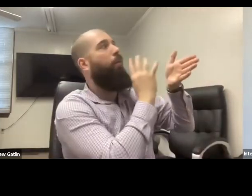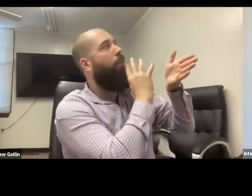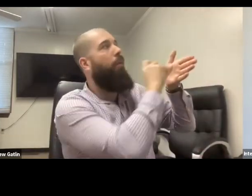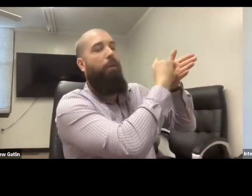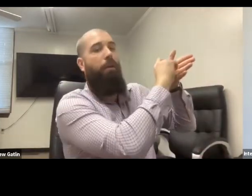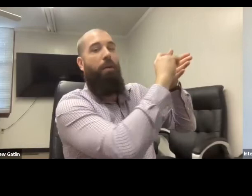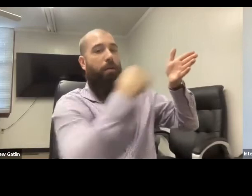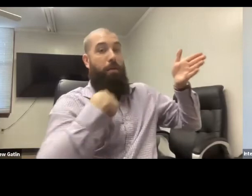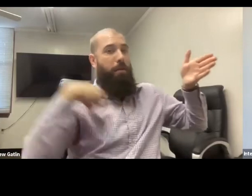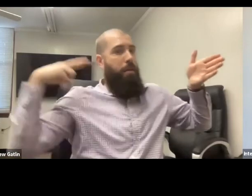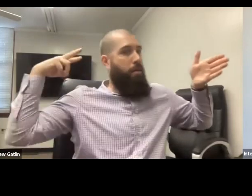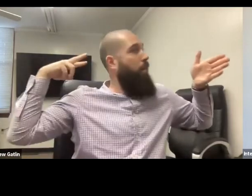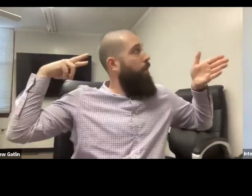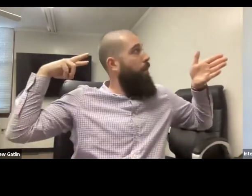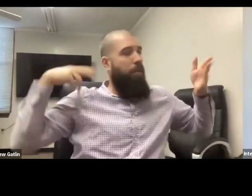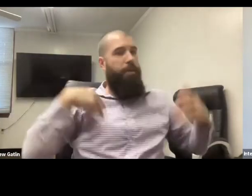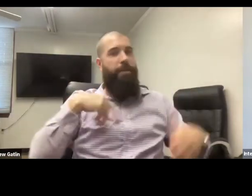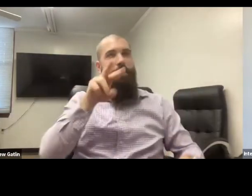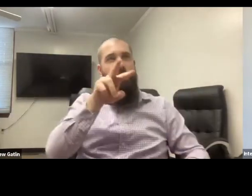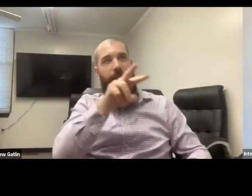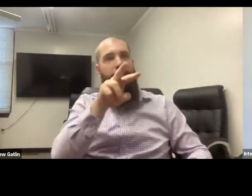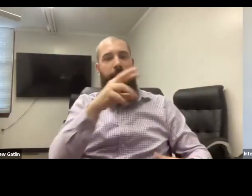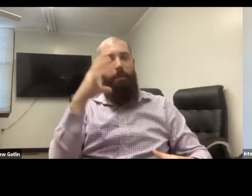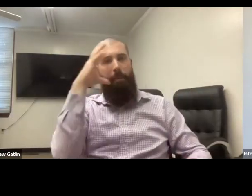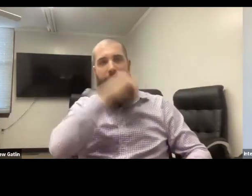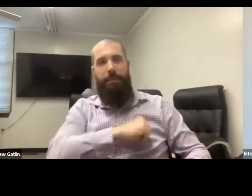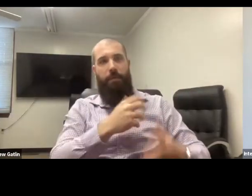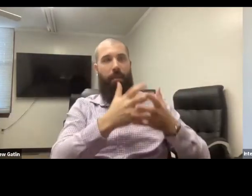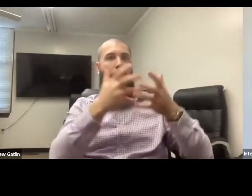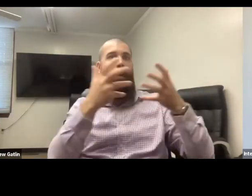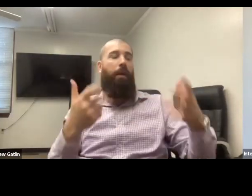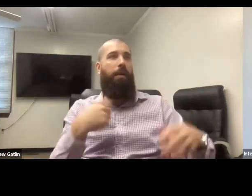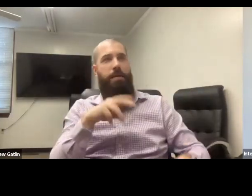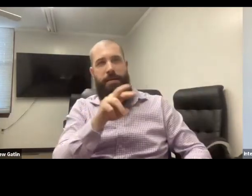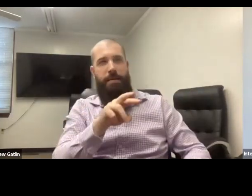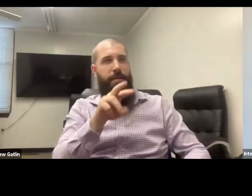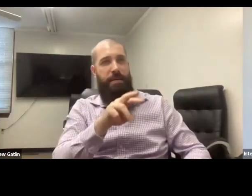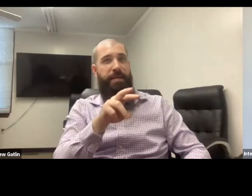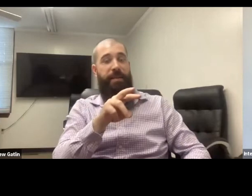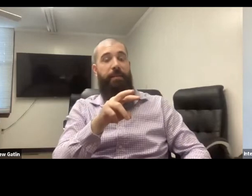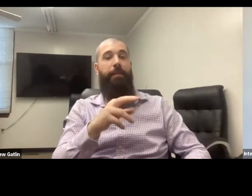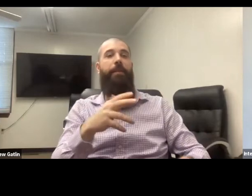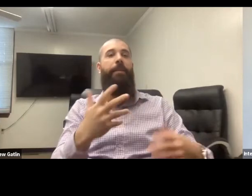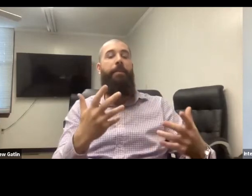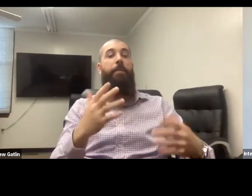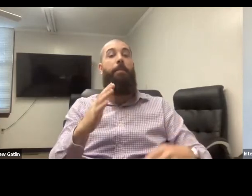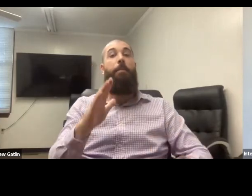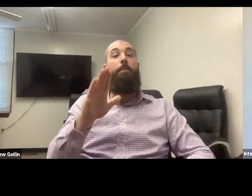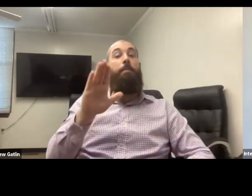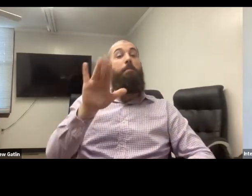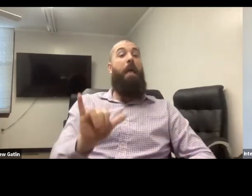And still, when the teacher would turn to write on the board, I'm looking at the back of her head and trying to figure out, and I missed so much